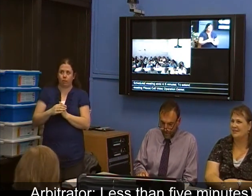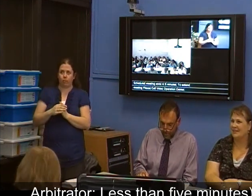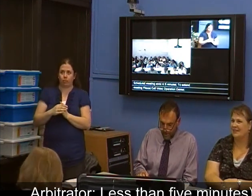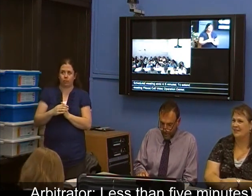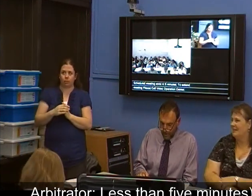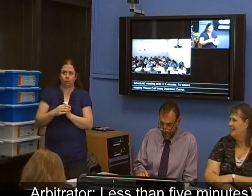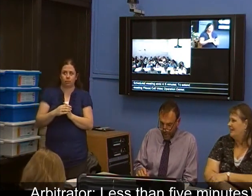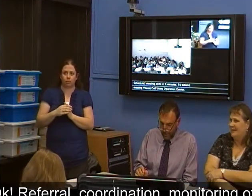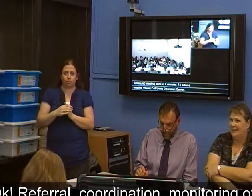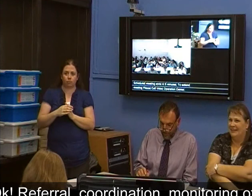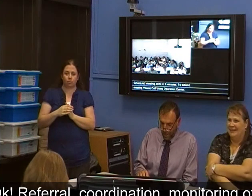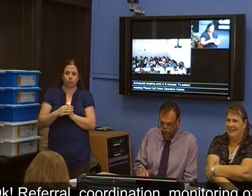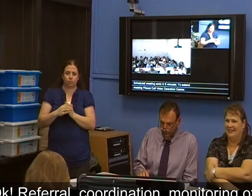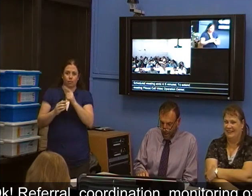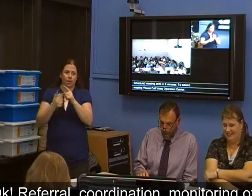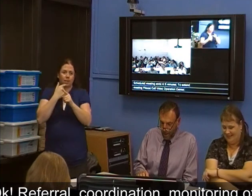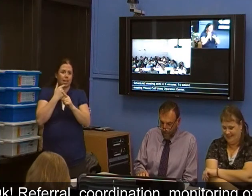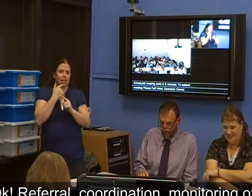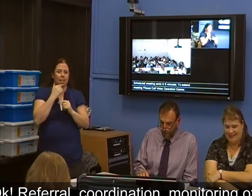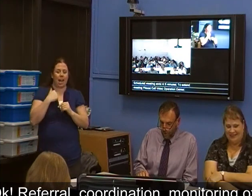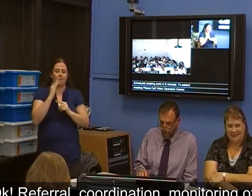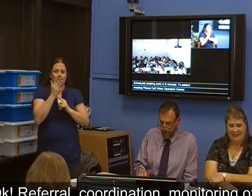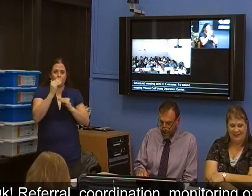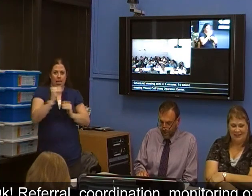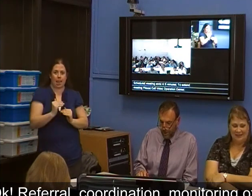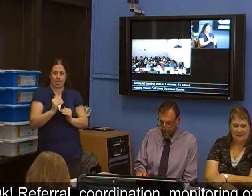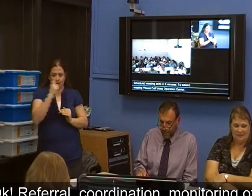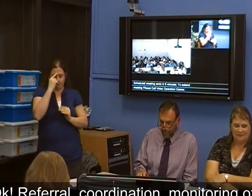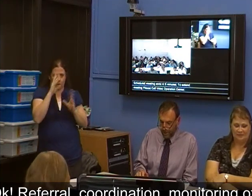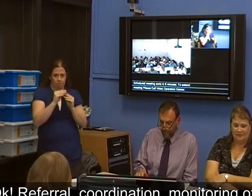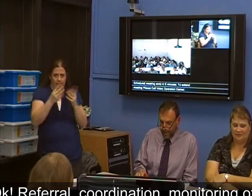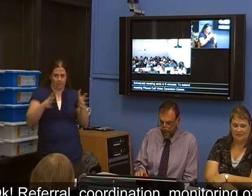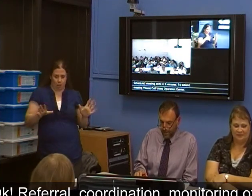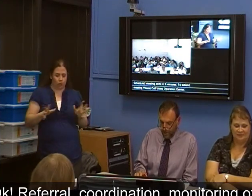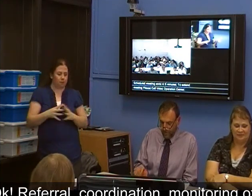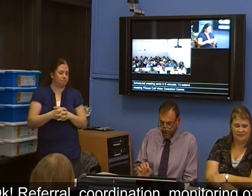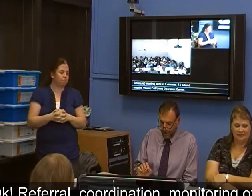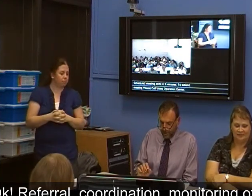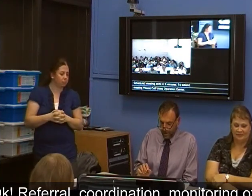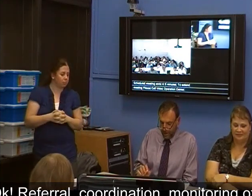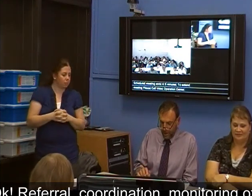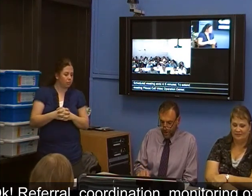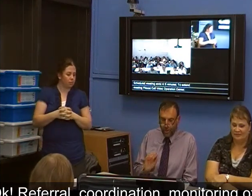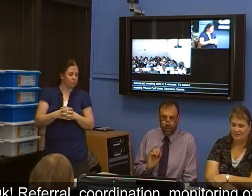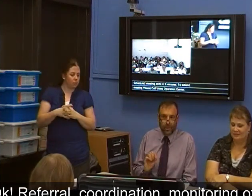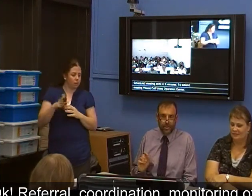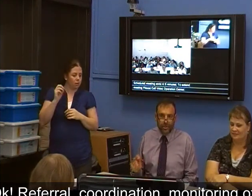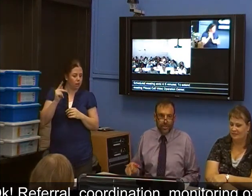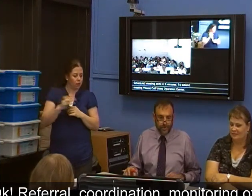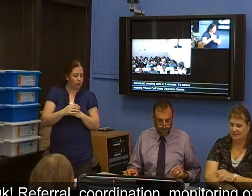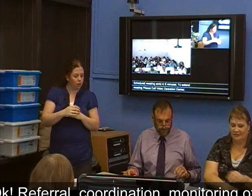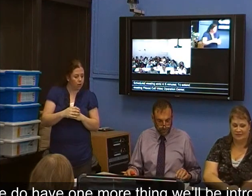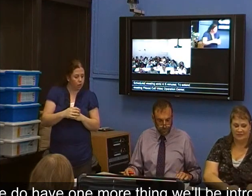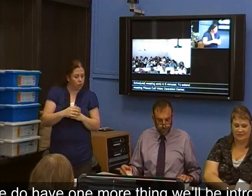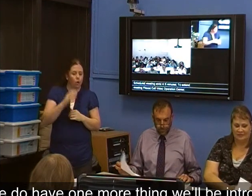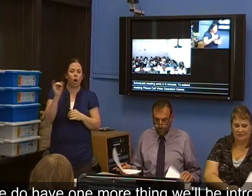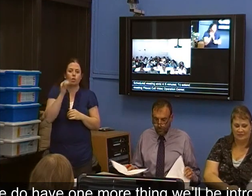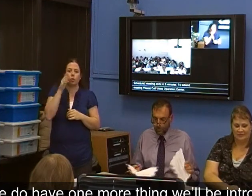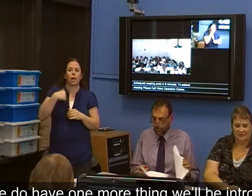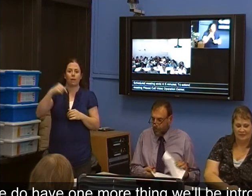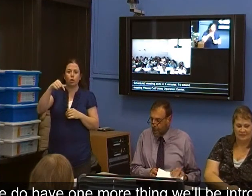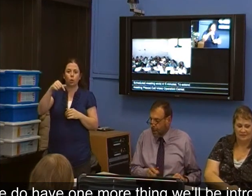Less than 5 minutes. Okay. Referral, coordination, monitoring of Medicaid services, and general administration.